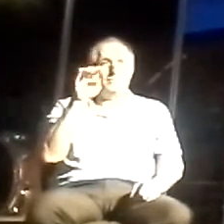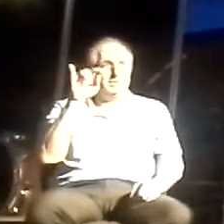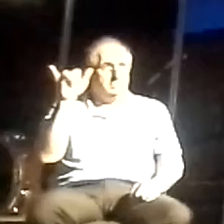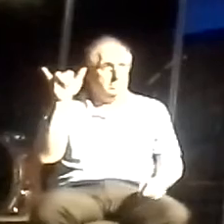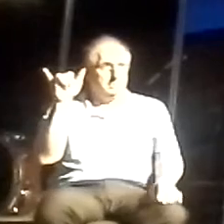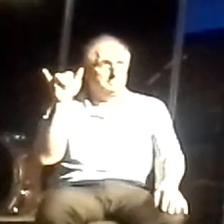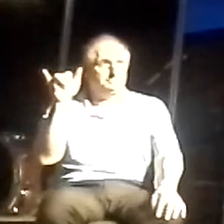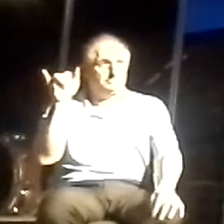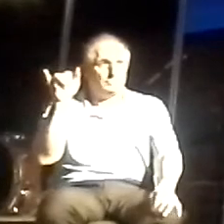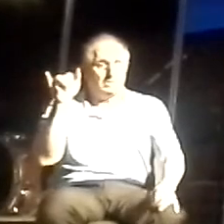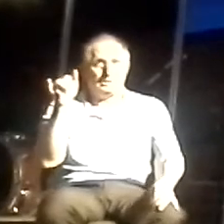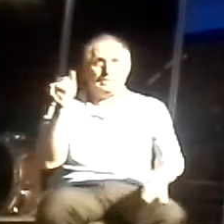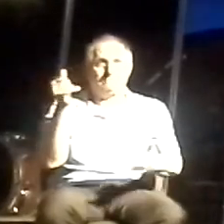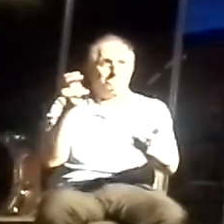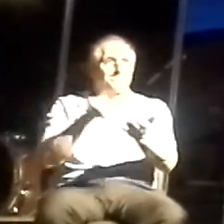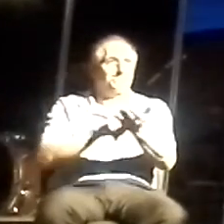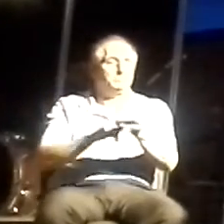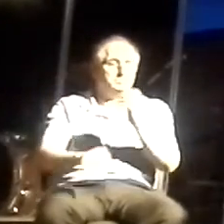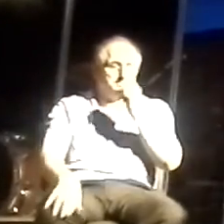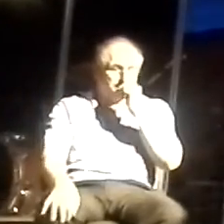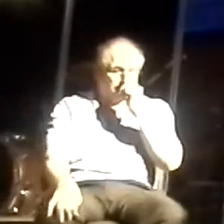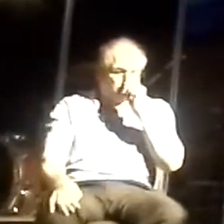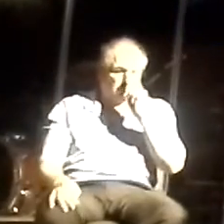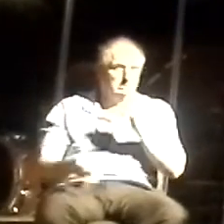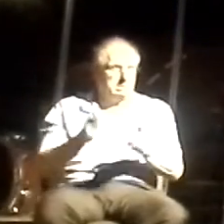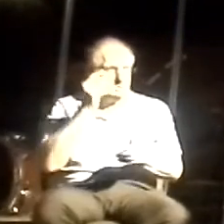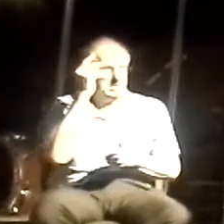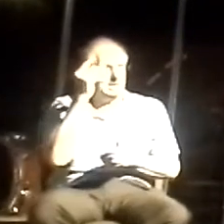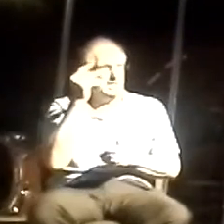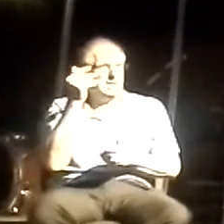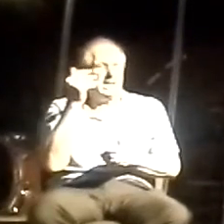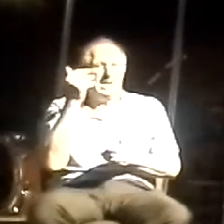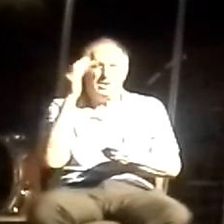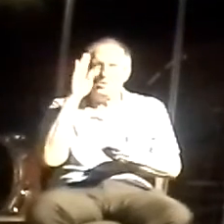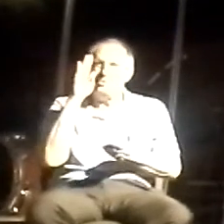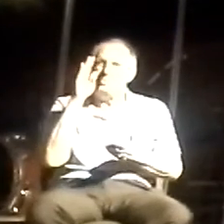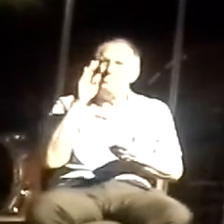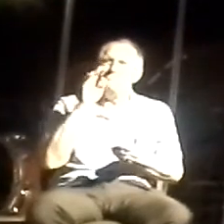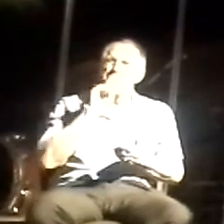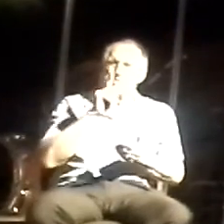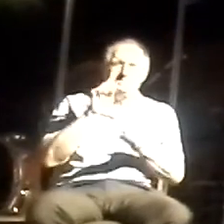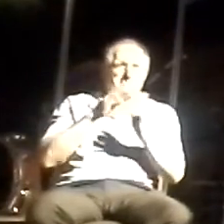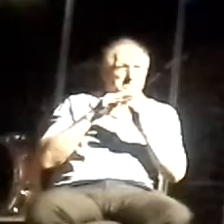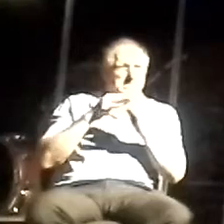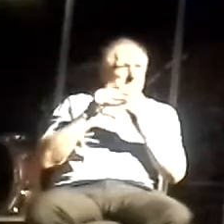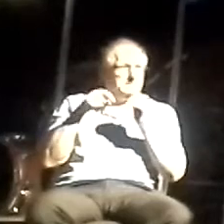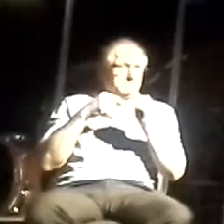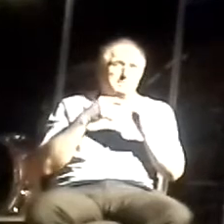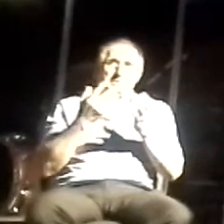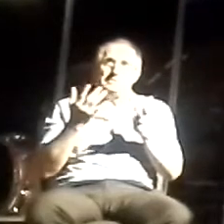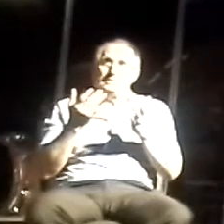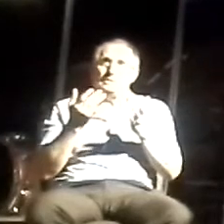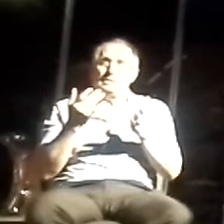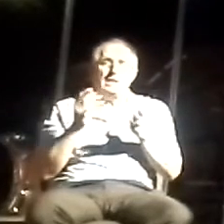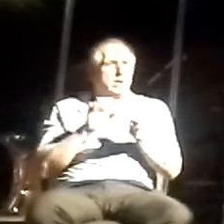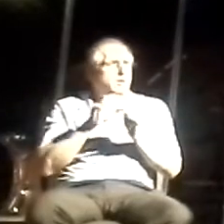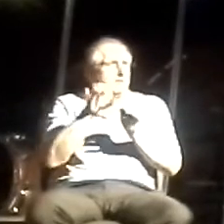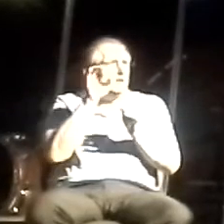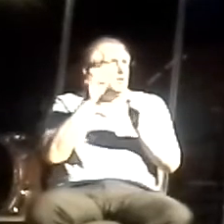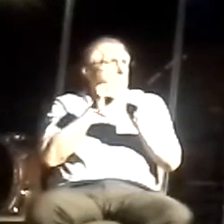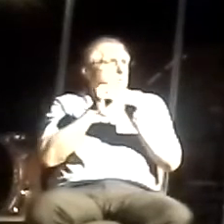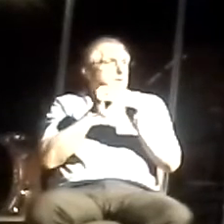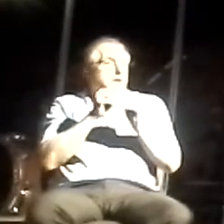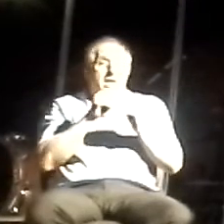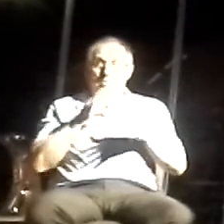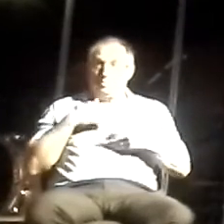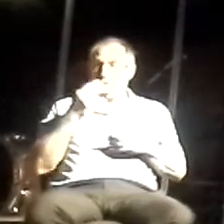18HSFAMILY to get you all signed up for the GLS. Now, you might be thinking, I don't even know what the Global Leadership Summit is. How do I find out more about it?